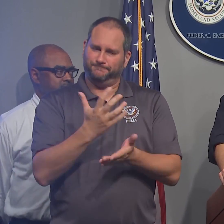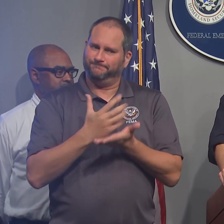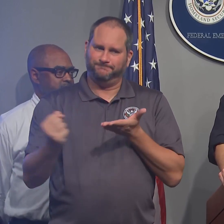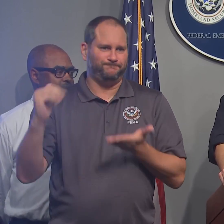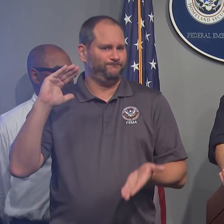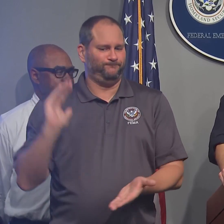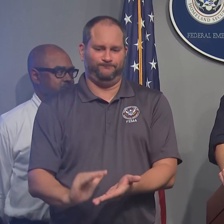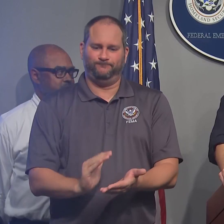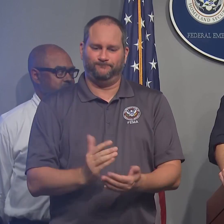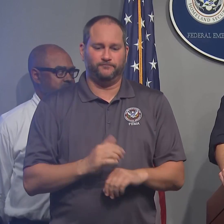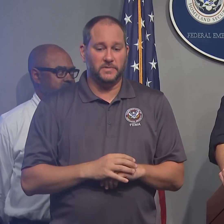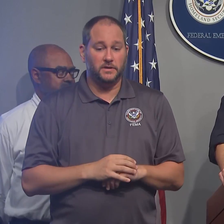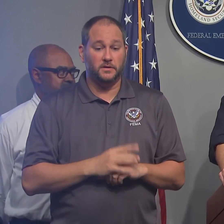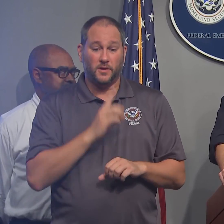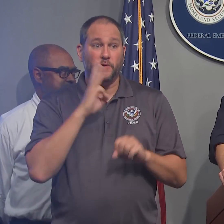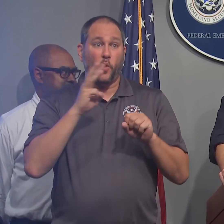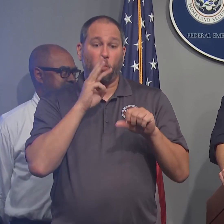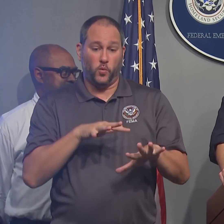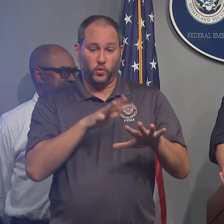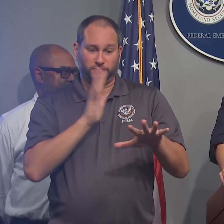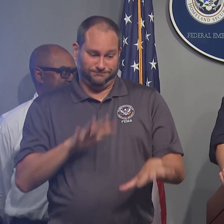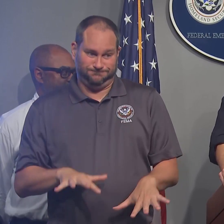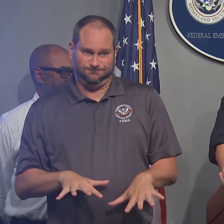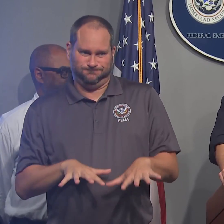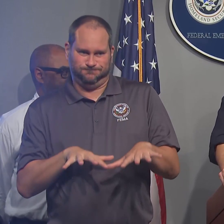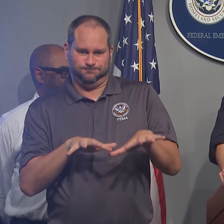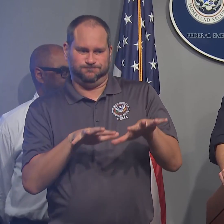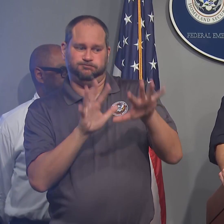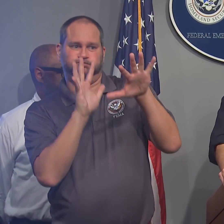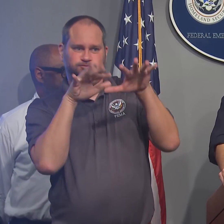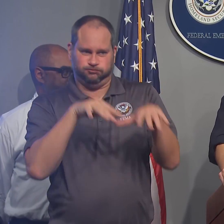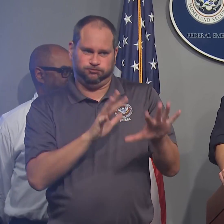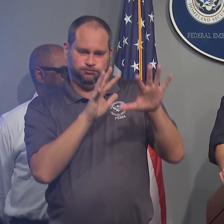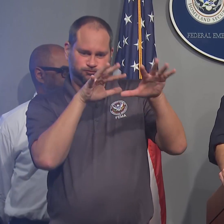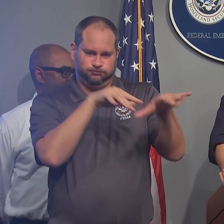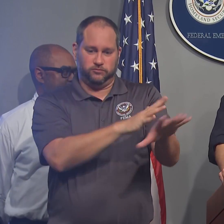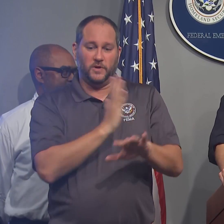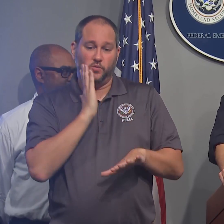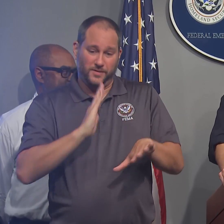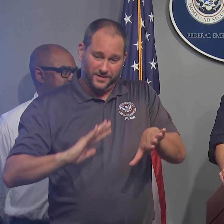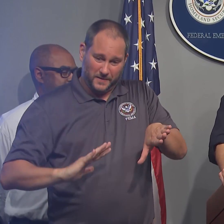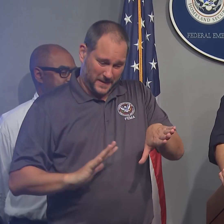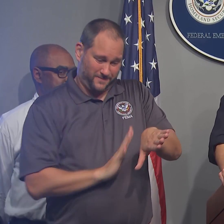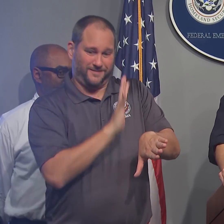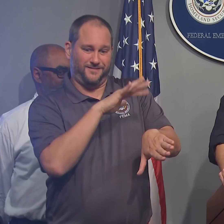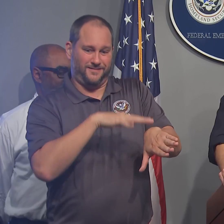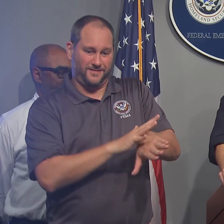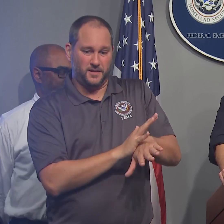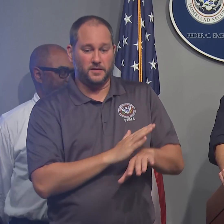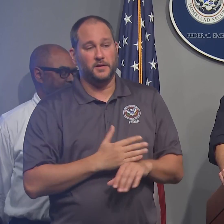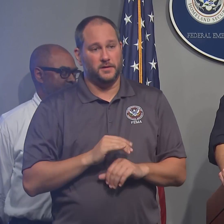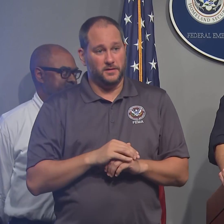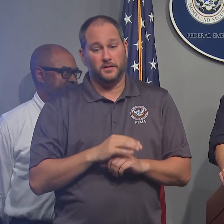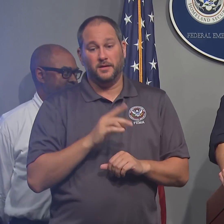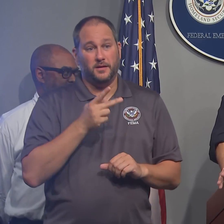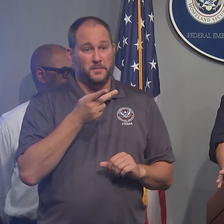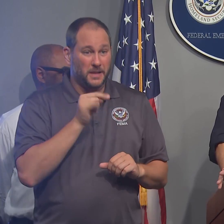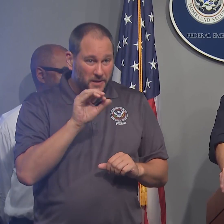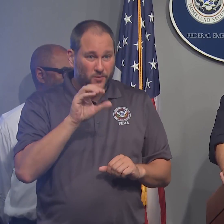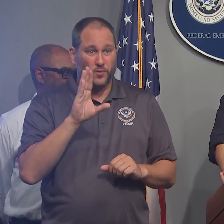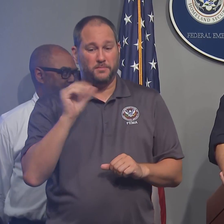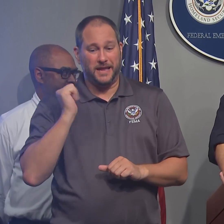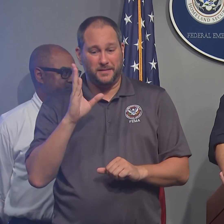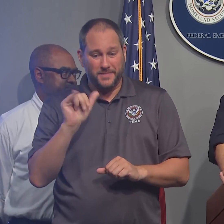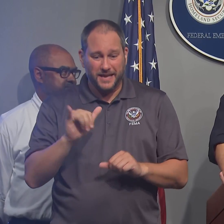rising along the coast and in the back bay and inlet areas and the sound areas within a matter of hours. Your time to get out of those areas and storm